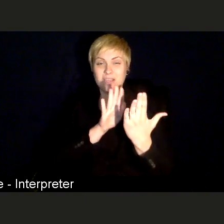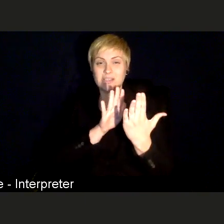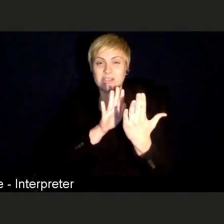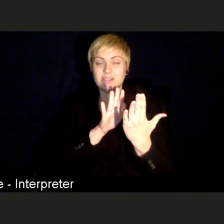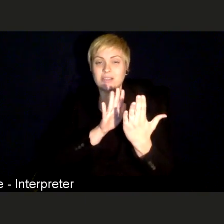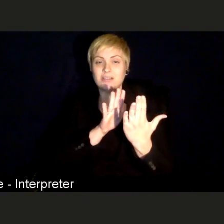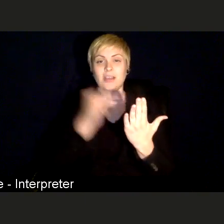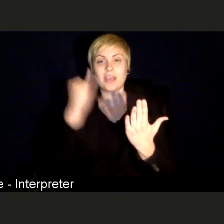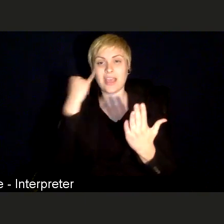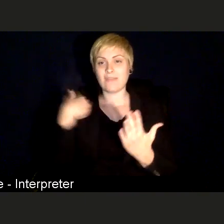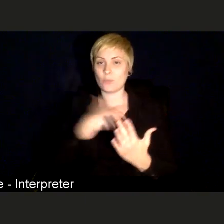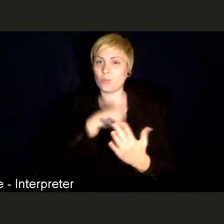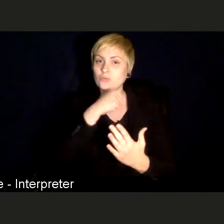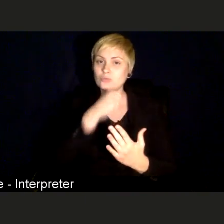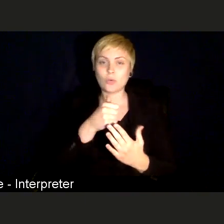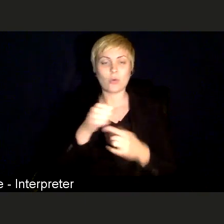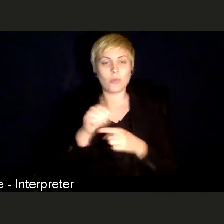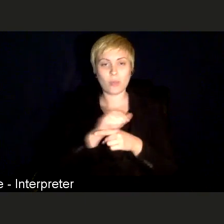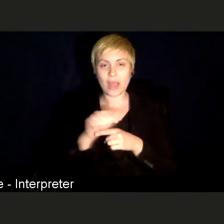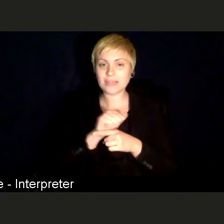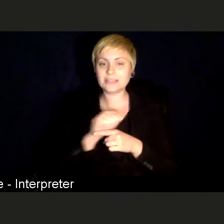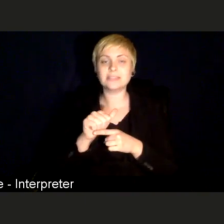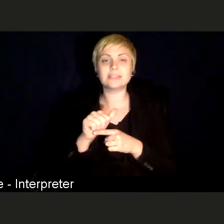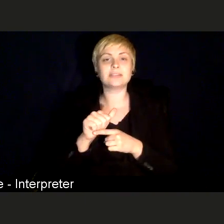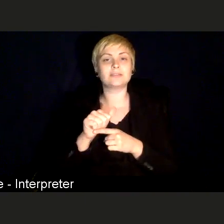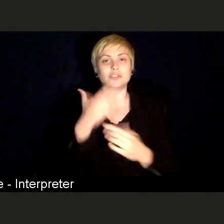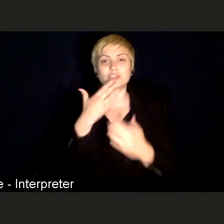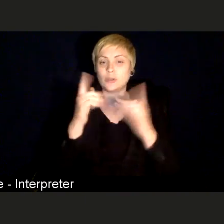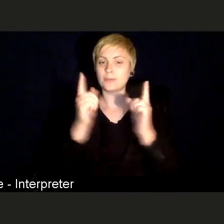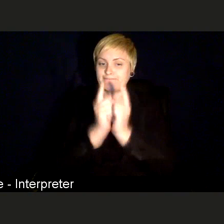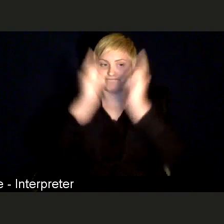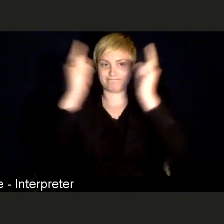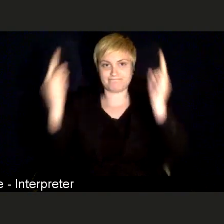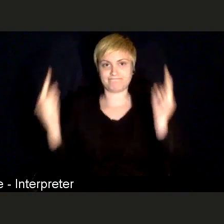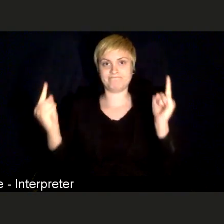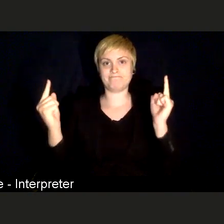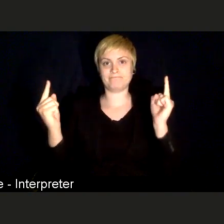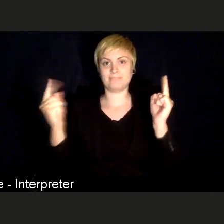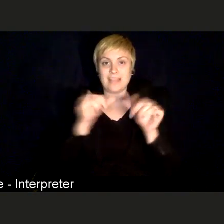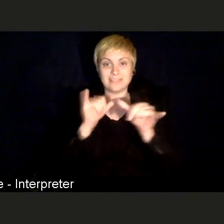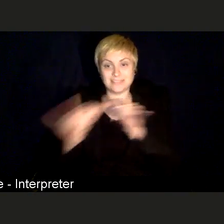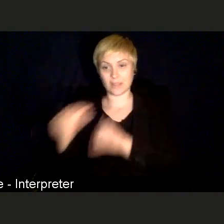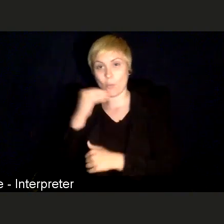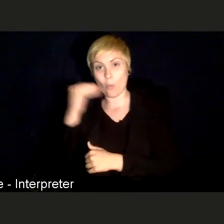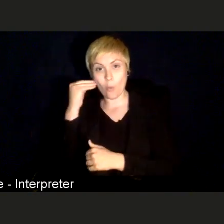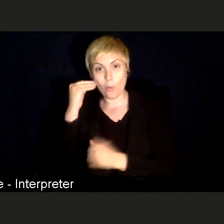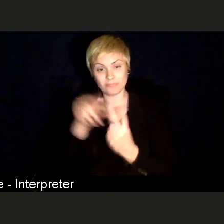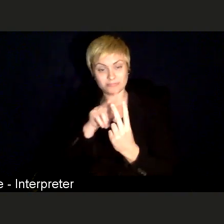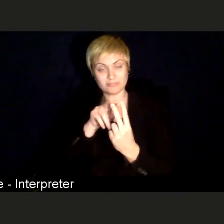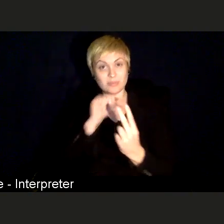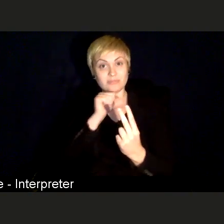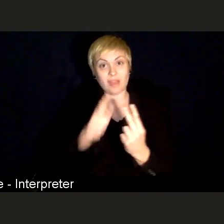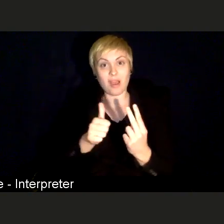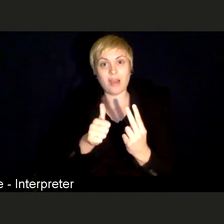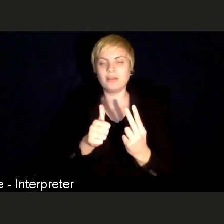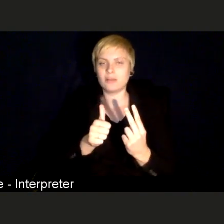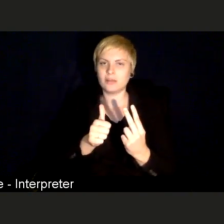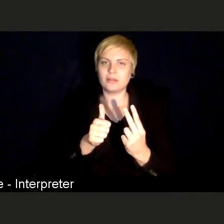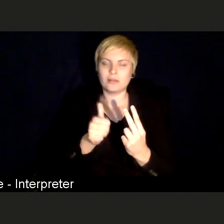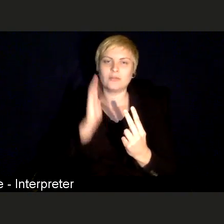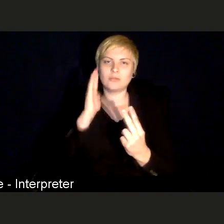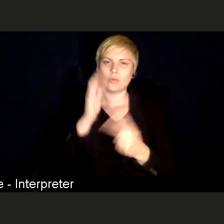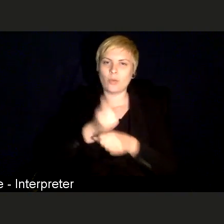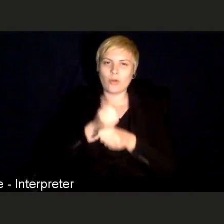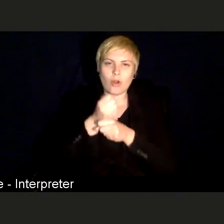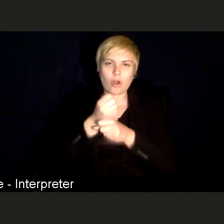don't practice well and we don't do well in terms of our social distancing and sheltering in place, this will cause that